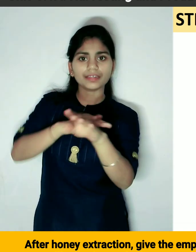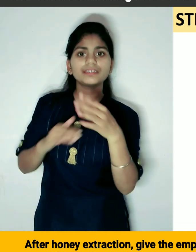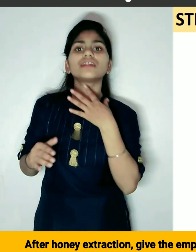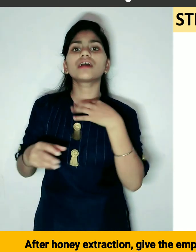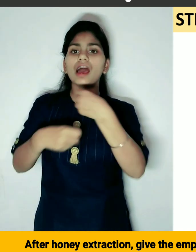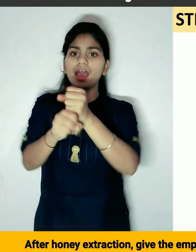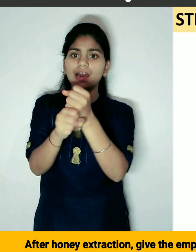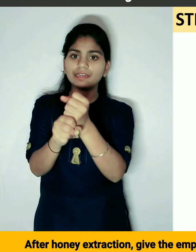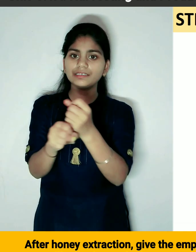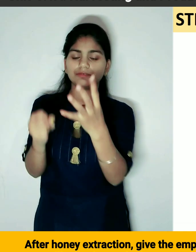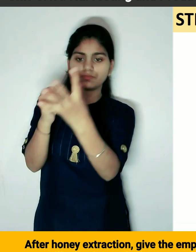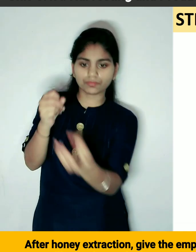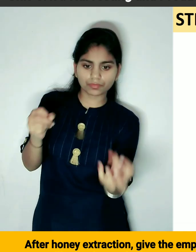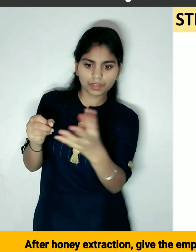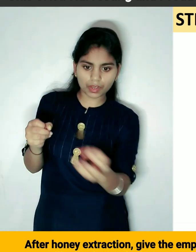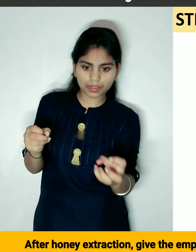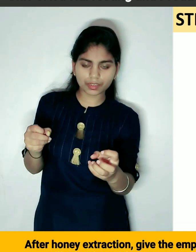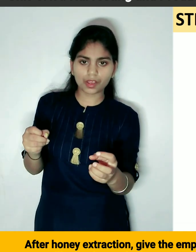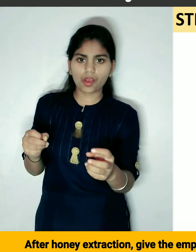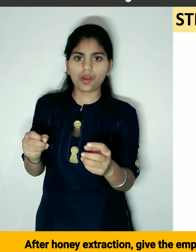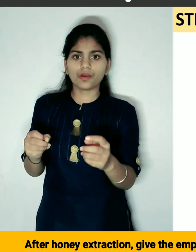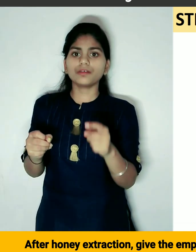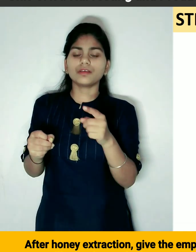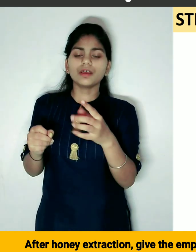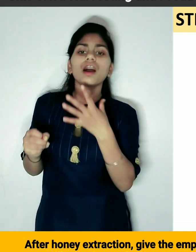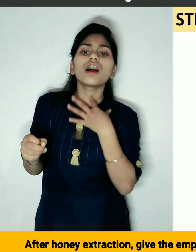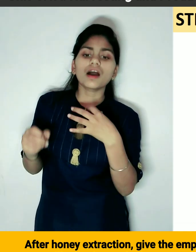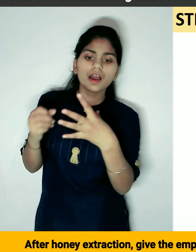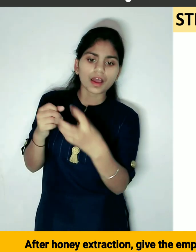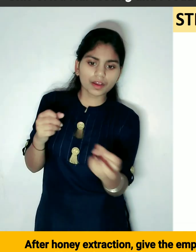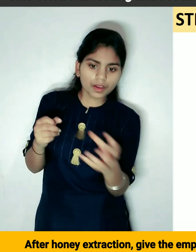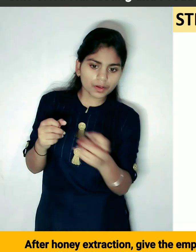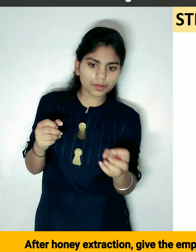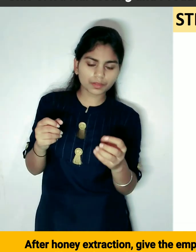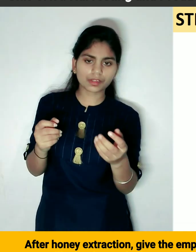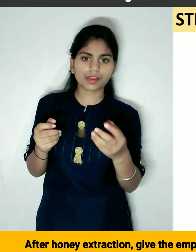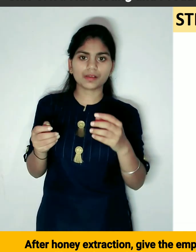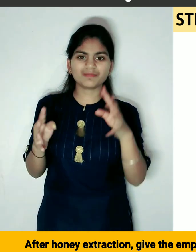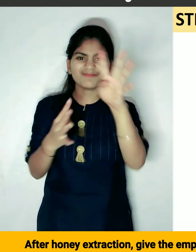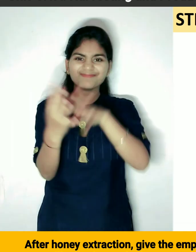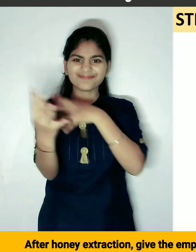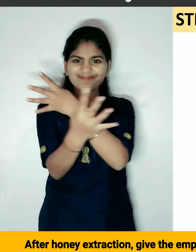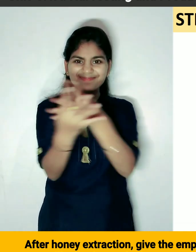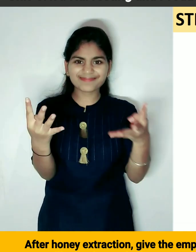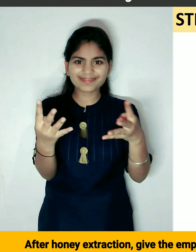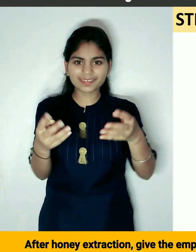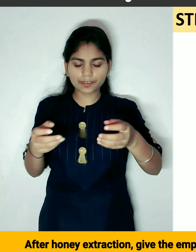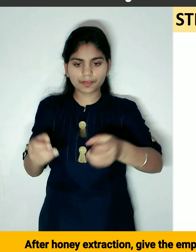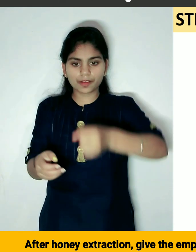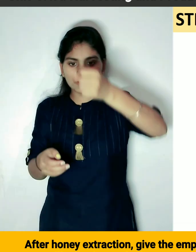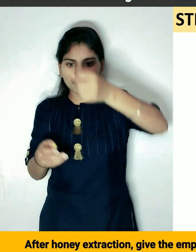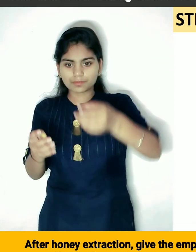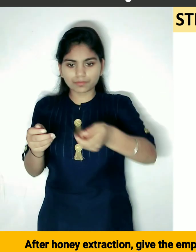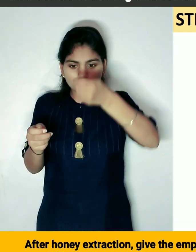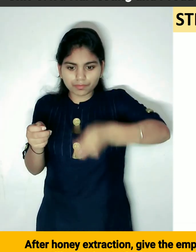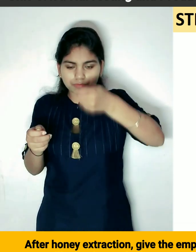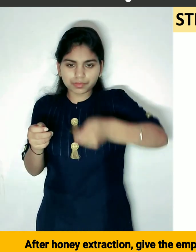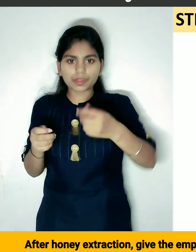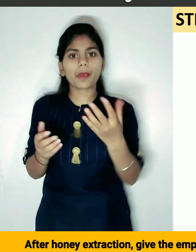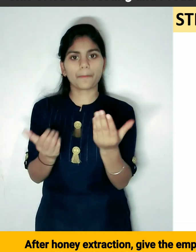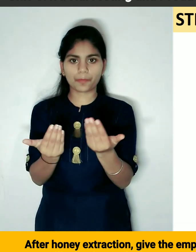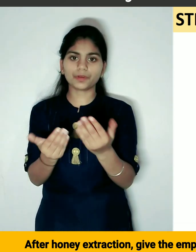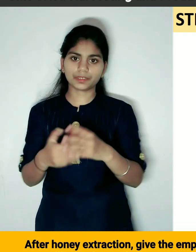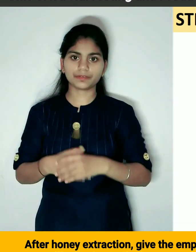room or honey extraction net or large sized mosquito net.